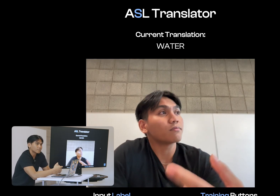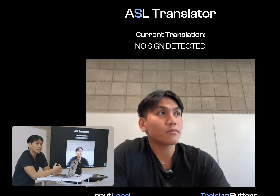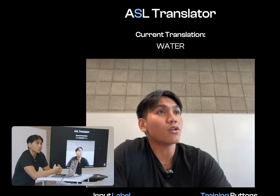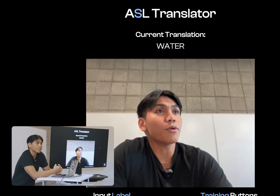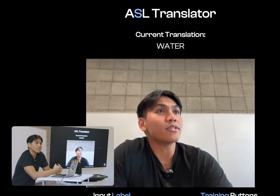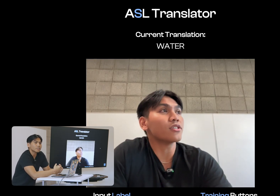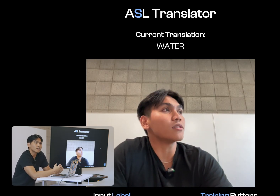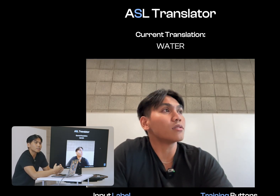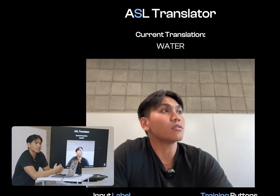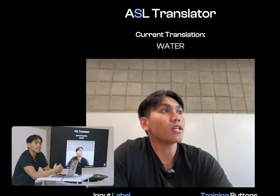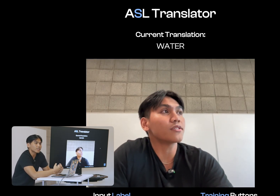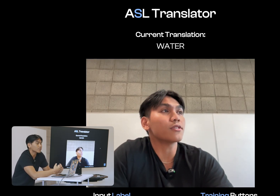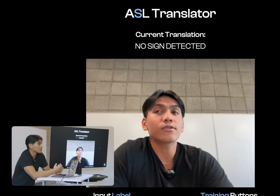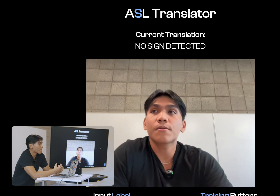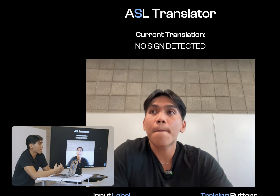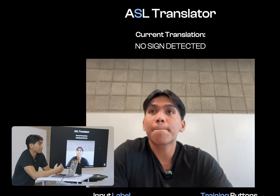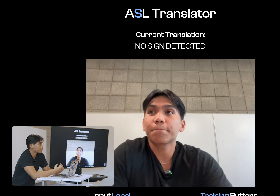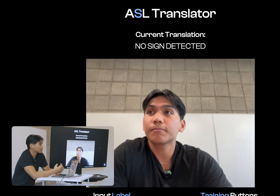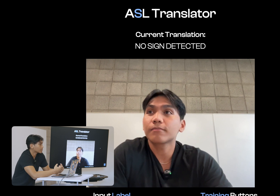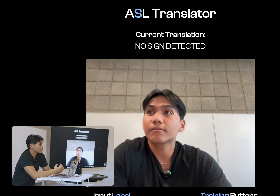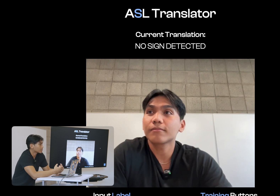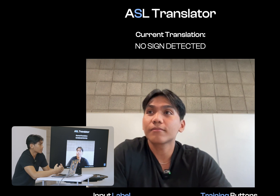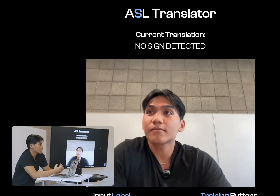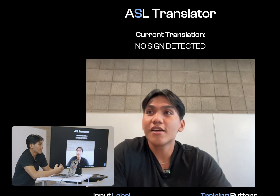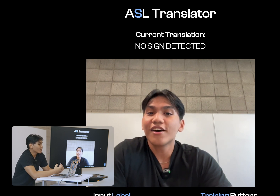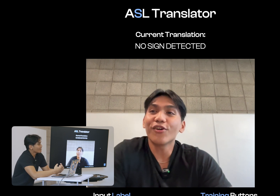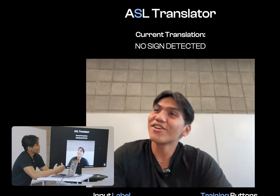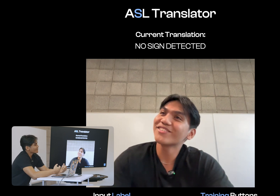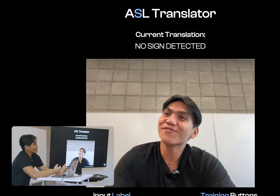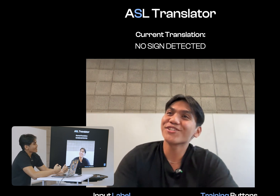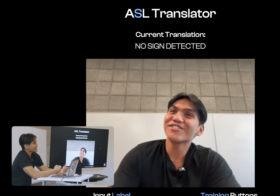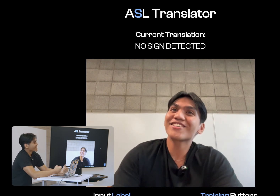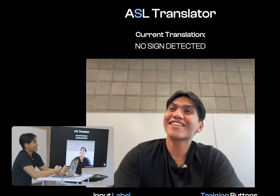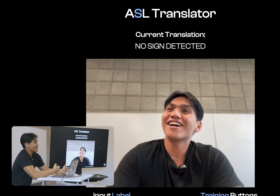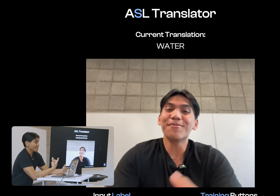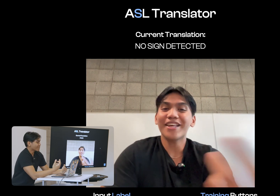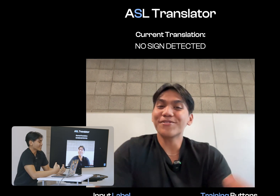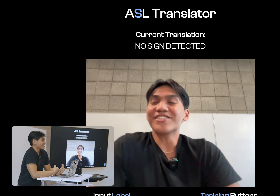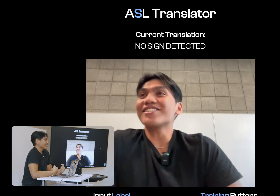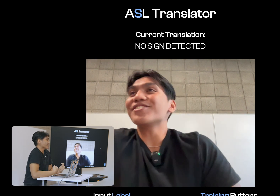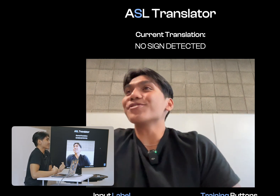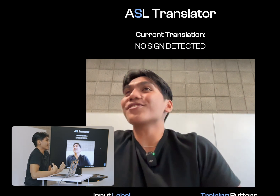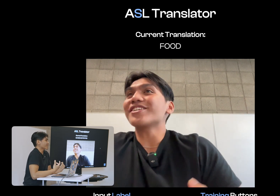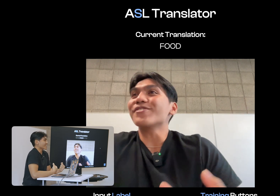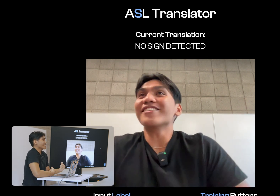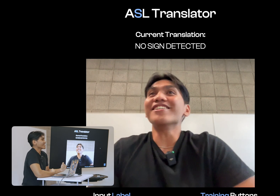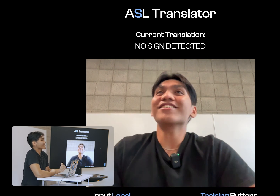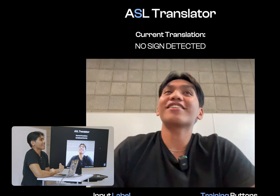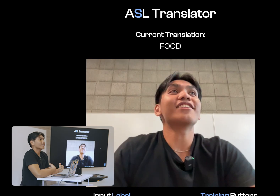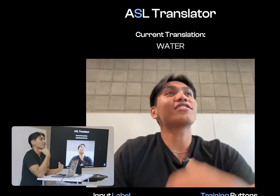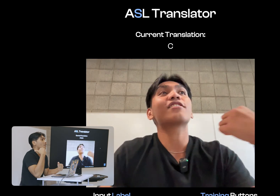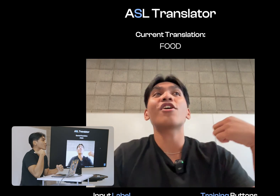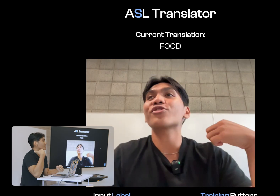of repetition in that sense. Were you wearing all black shirts? The entire No, I use different shirts. Yeah. Black was just easier, so it can